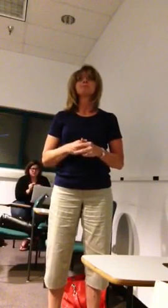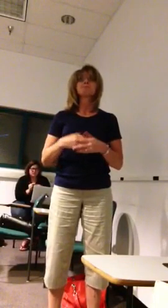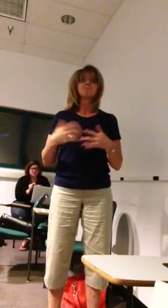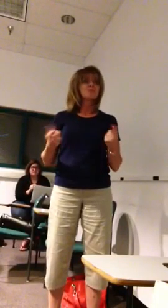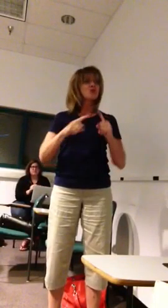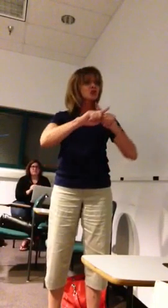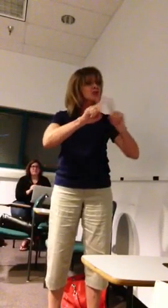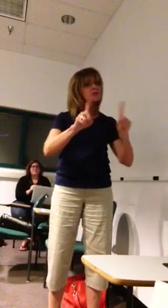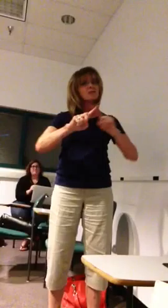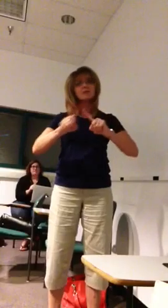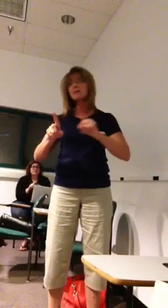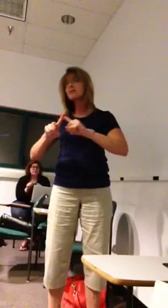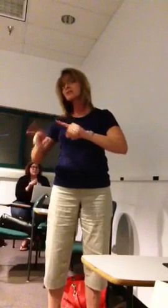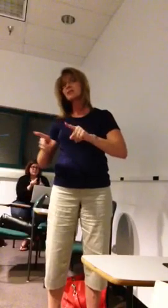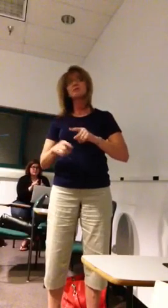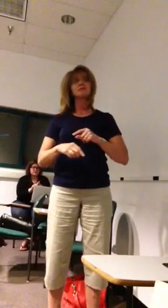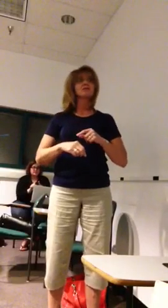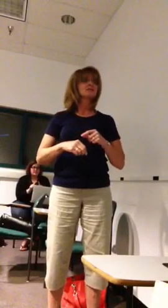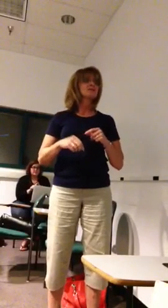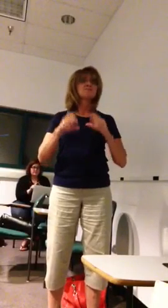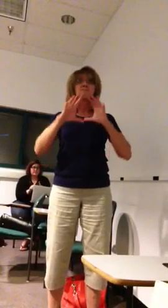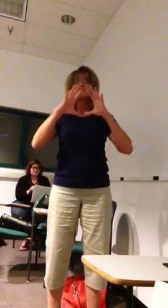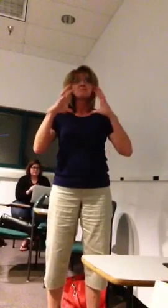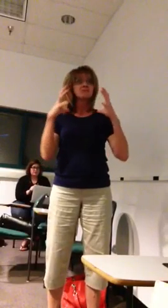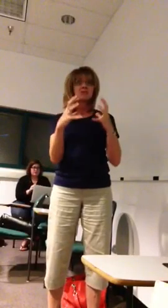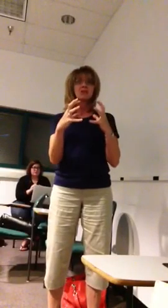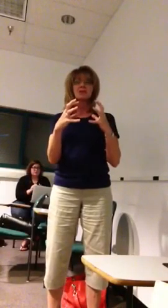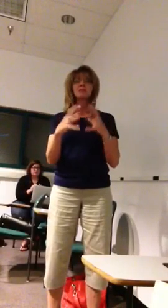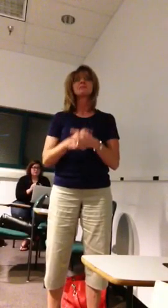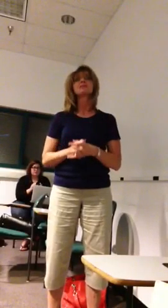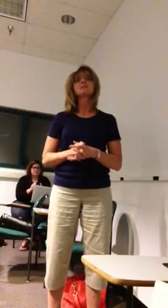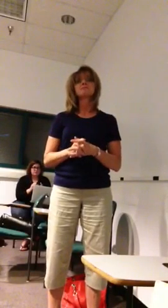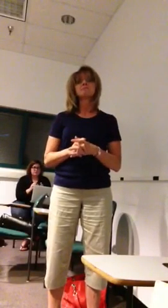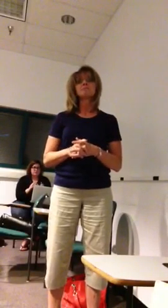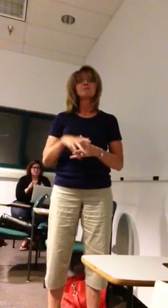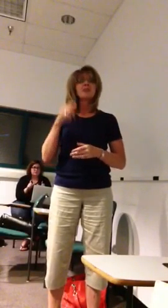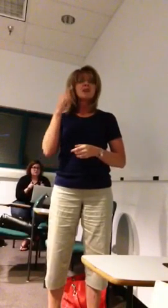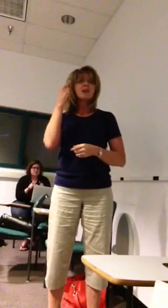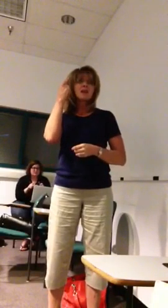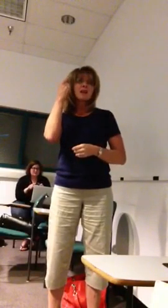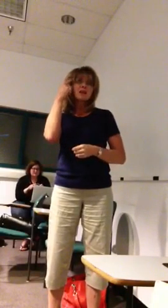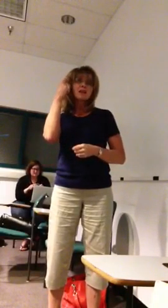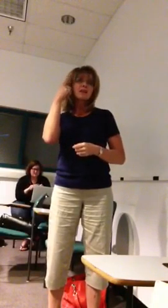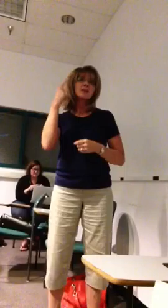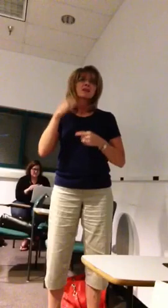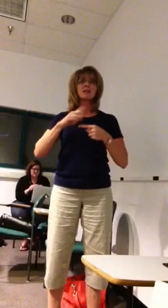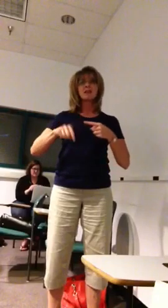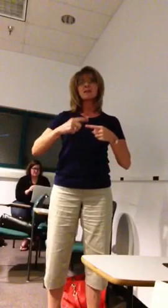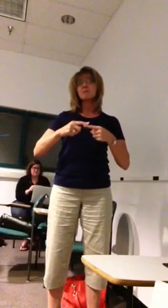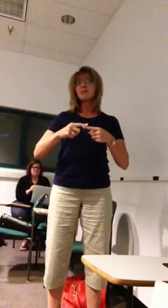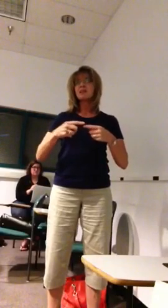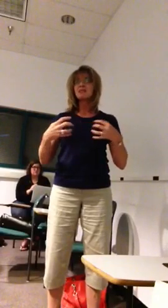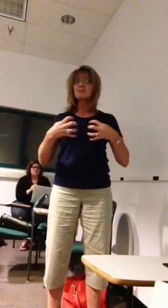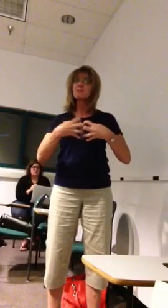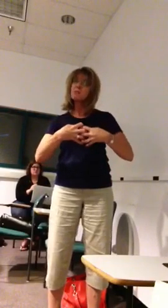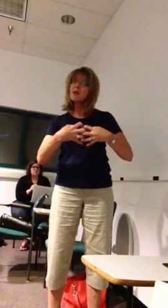size and in shape. So if you think about a puzzle, puzzles have different size pieces. Some are a little bit